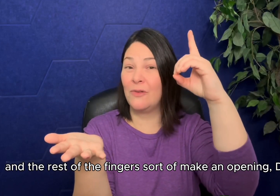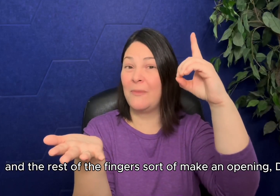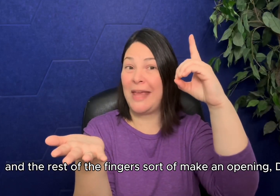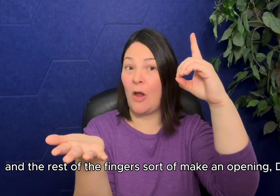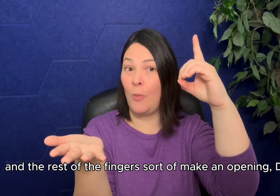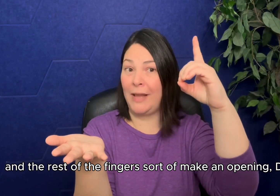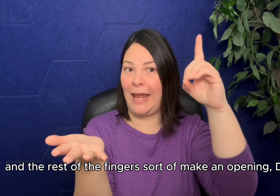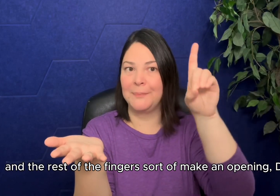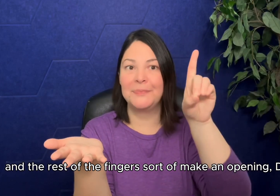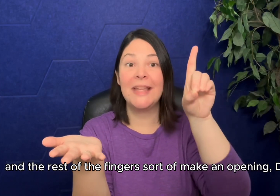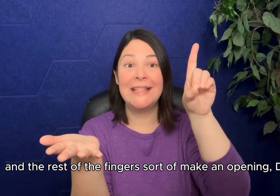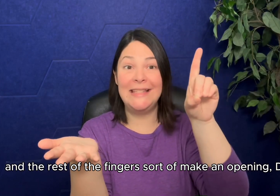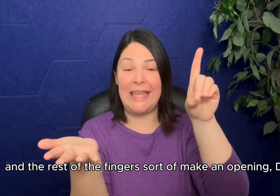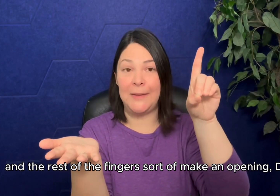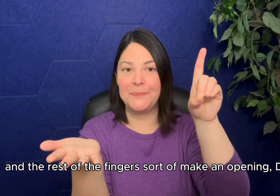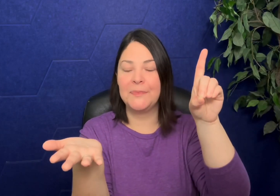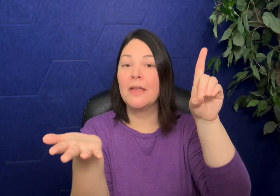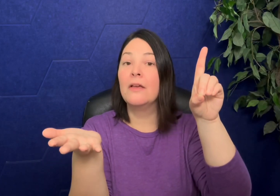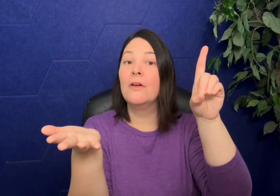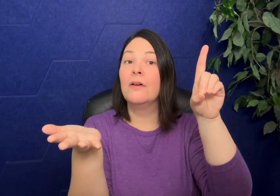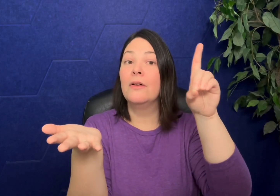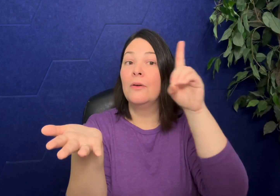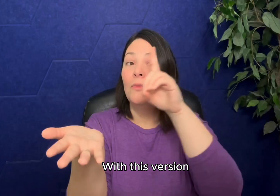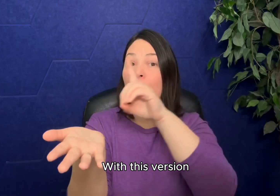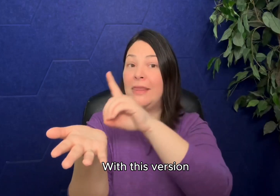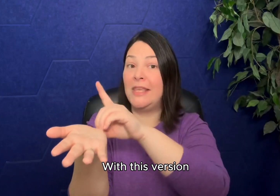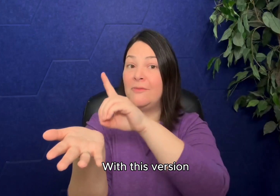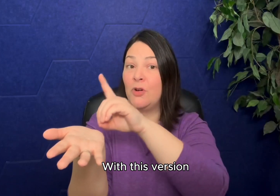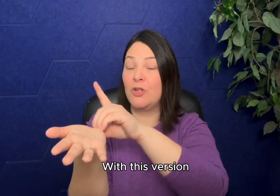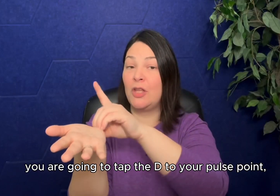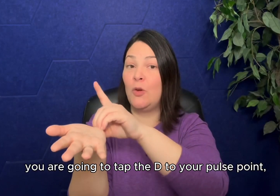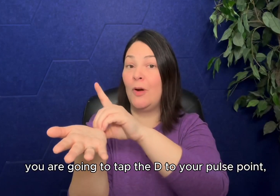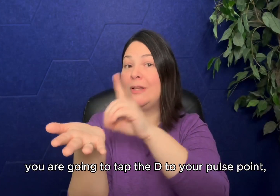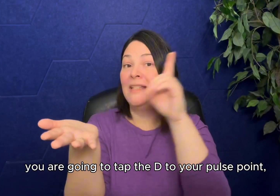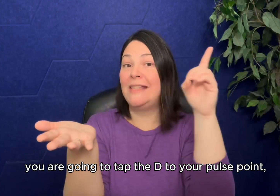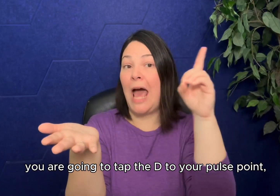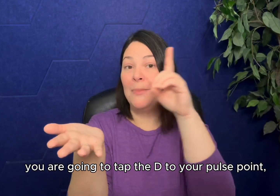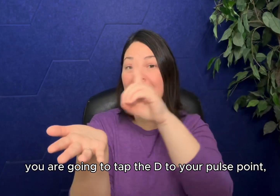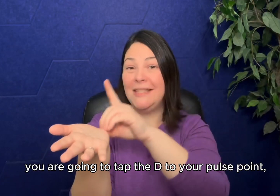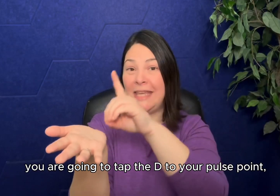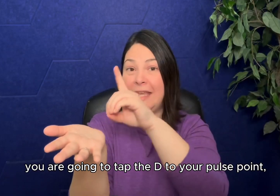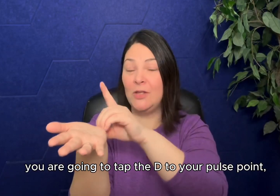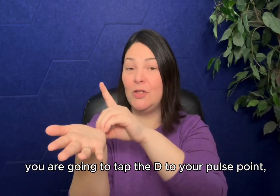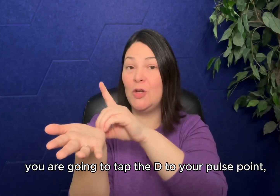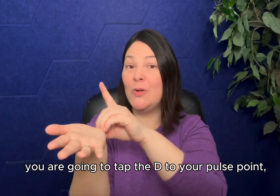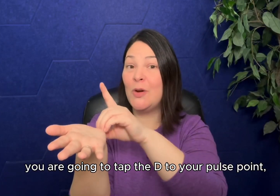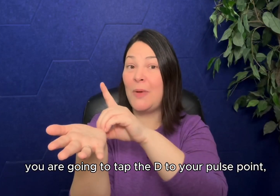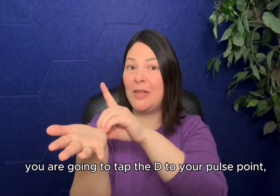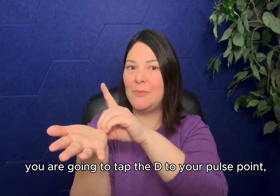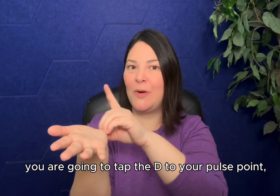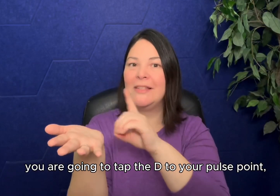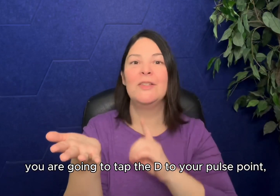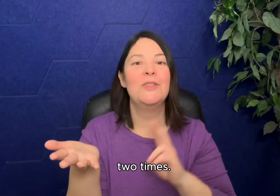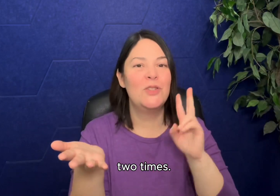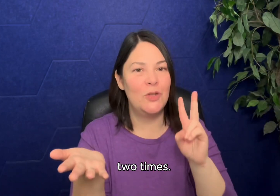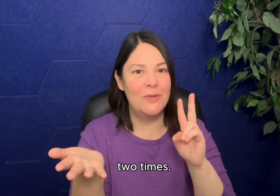make an opening, D. With this version, you are going to tap the D to your pulse point 2